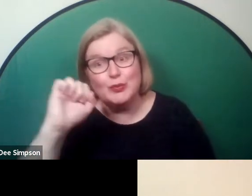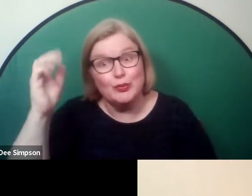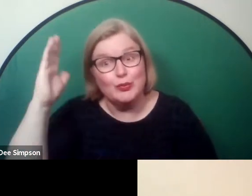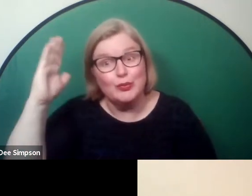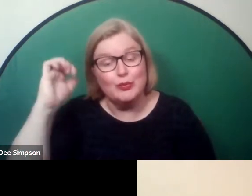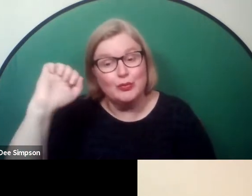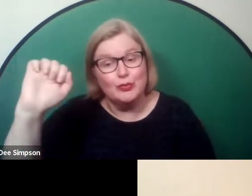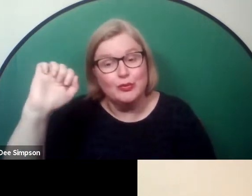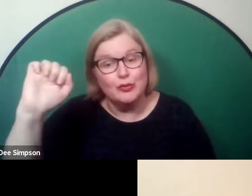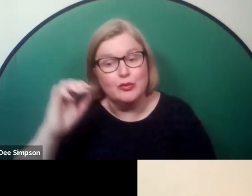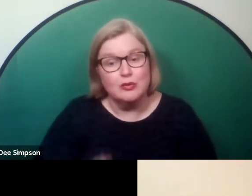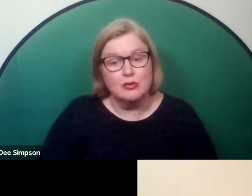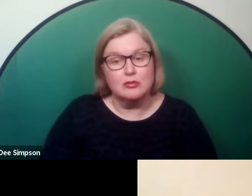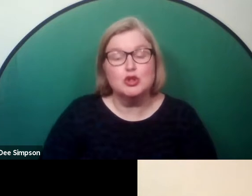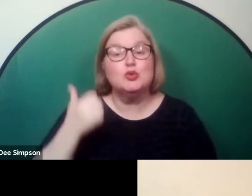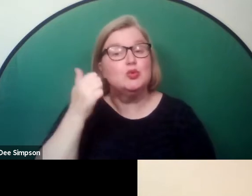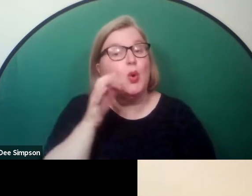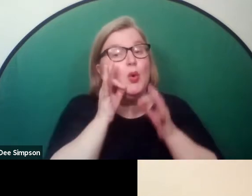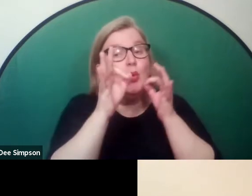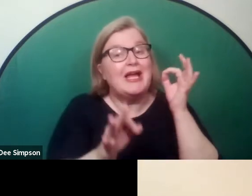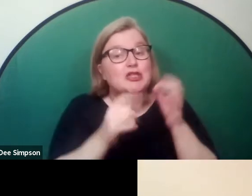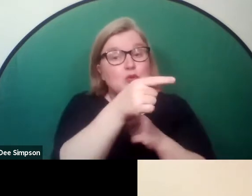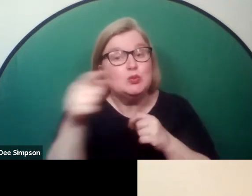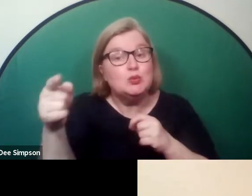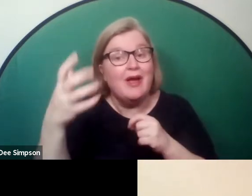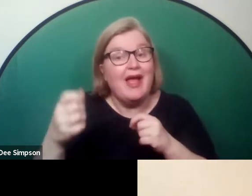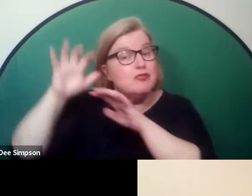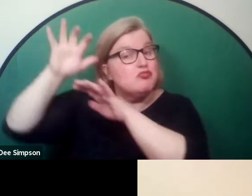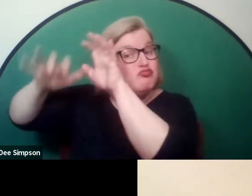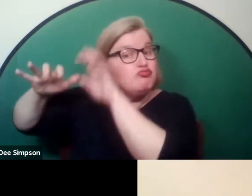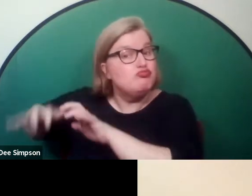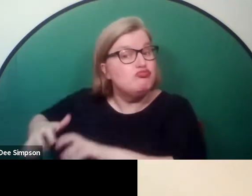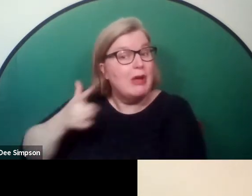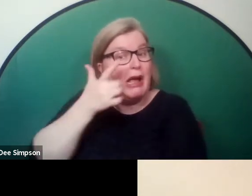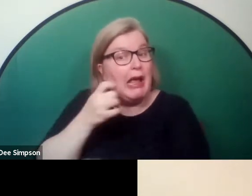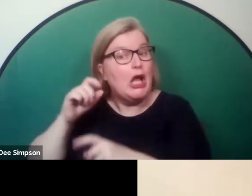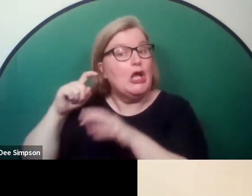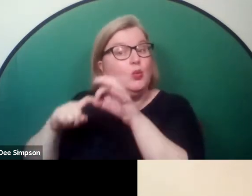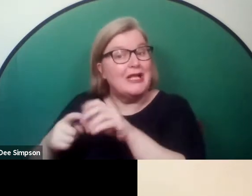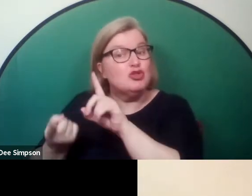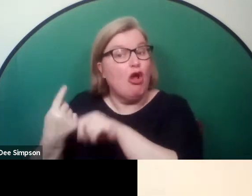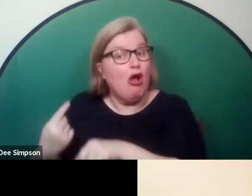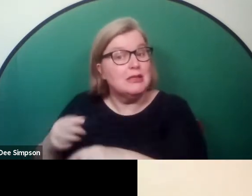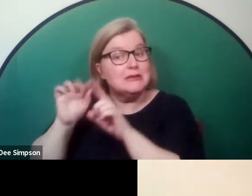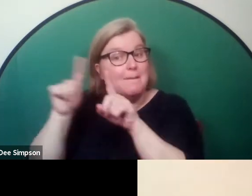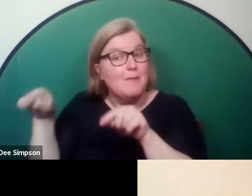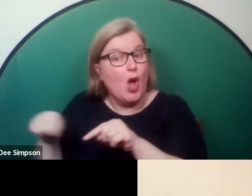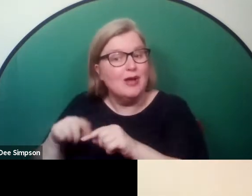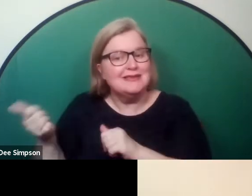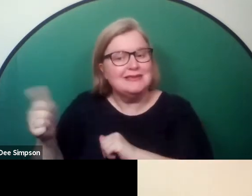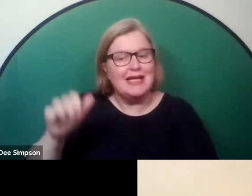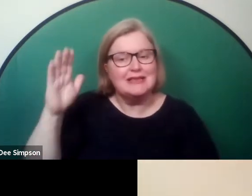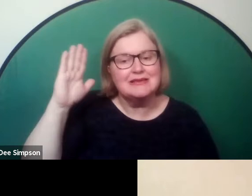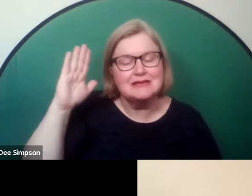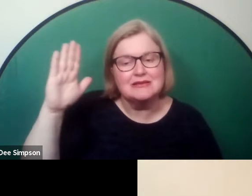can put your questions in the question answer box, please. Now the next speaker is